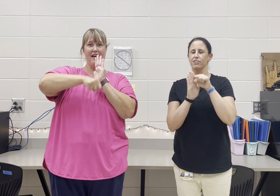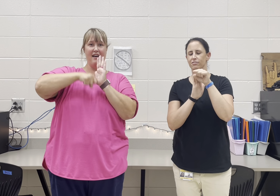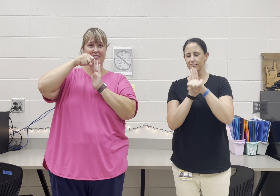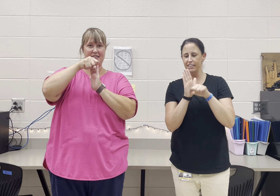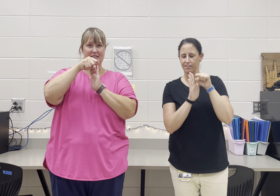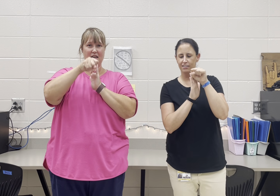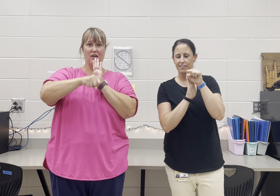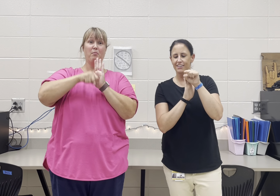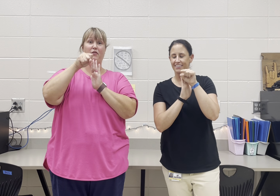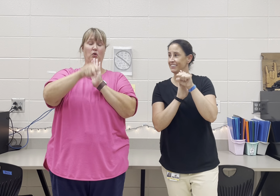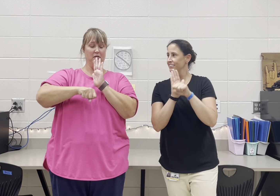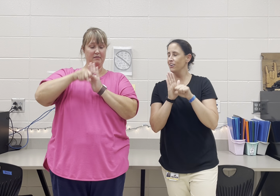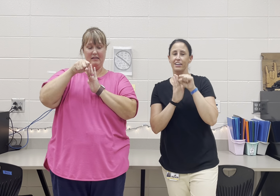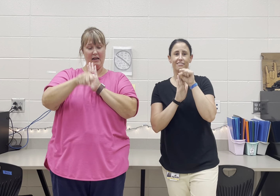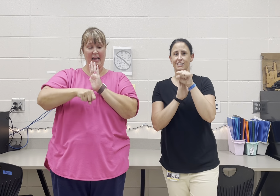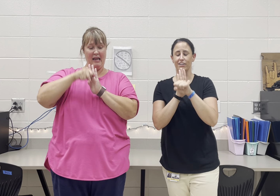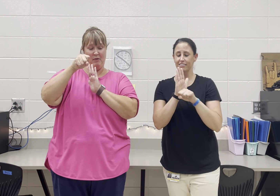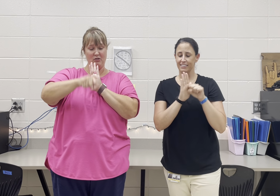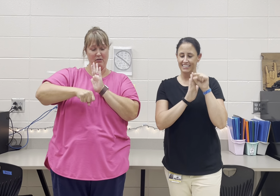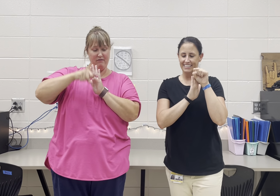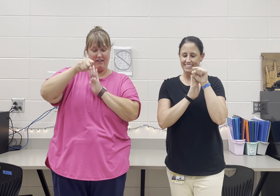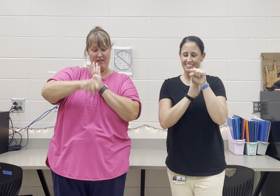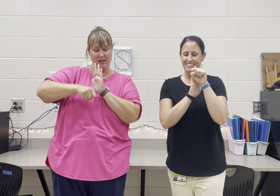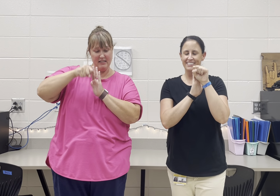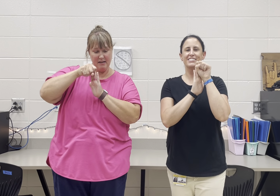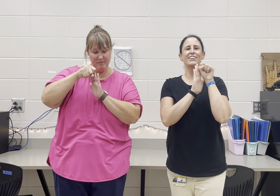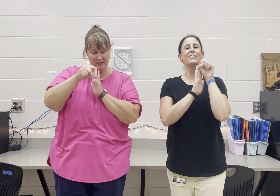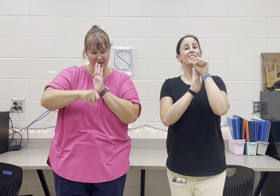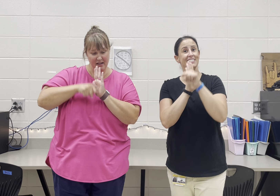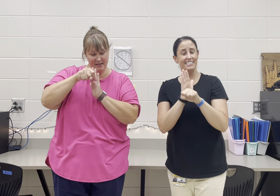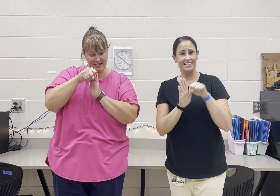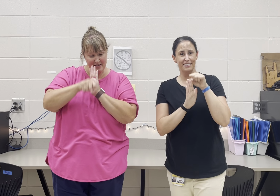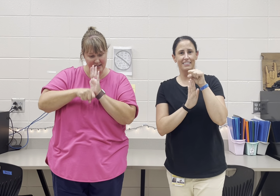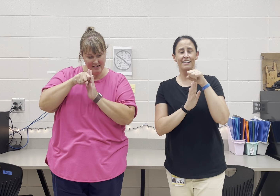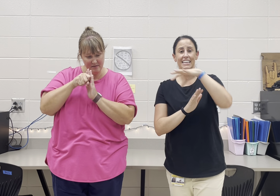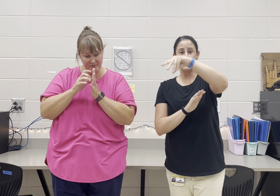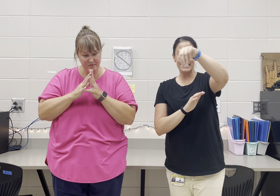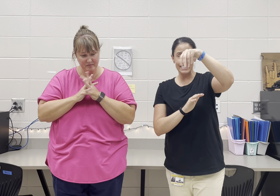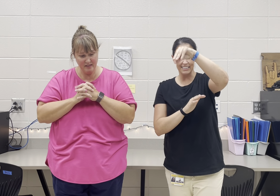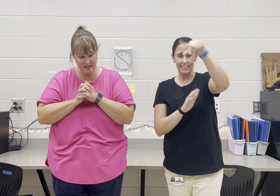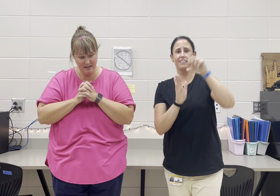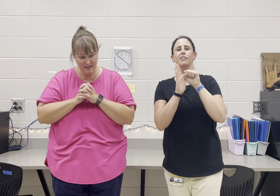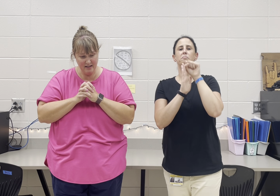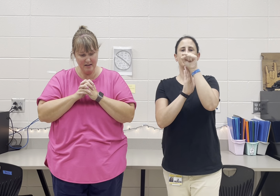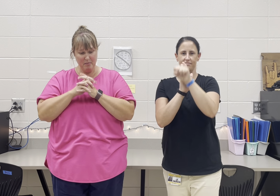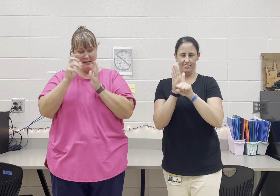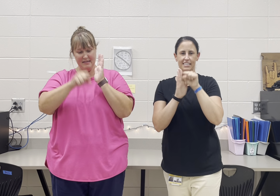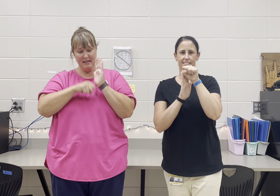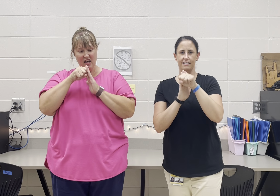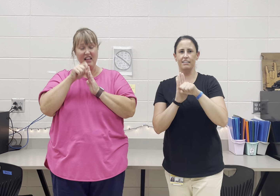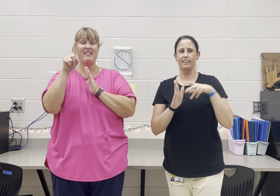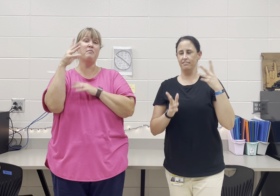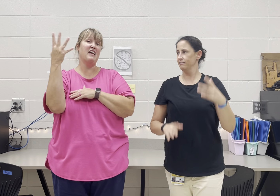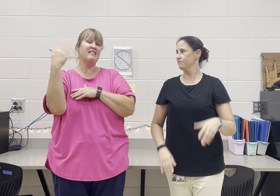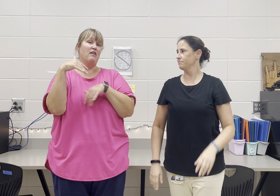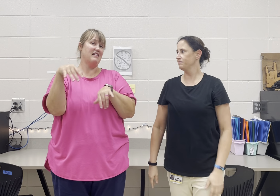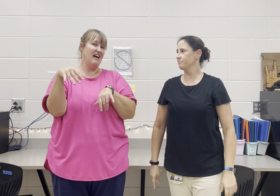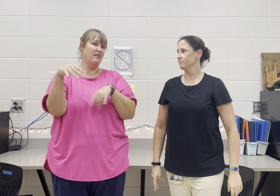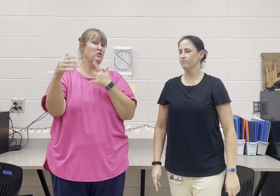Yes. after? Either. No, before. Okay. Like, I that's can't fine. wait till 5 o'clock to eat. So season, not like seasoning, but season like them things outside that we're supposed